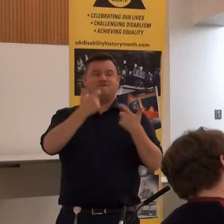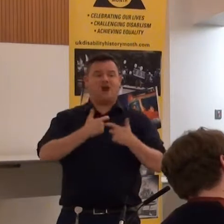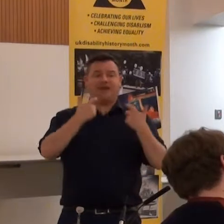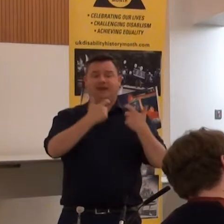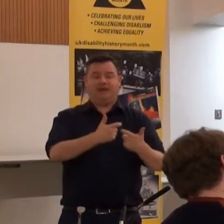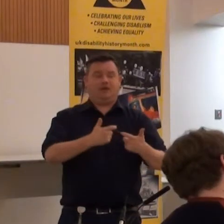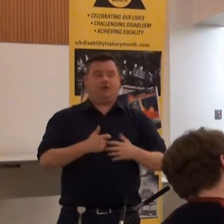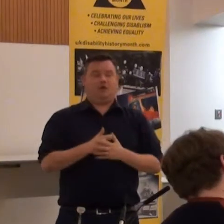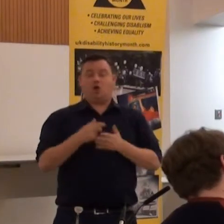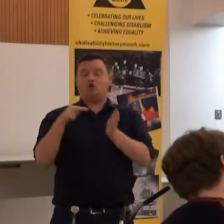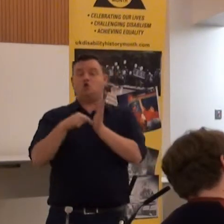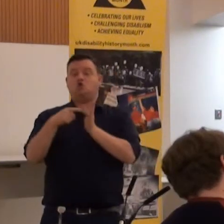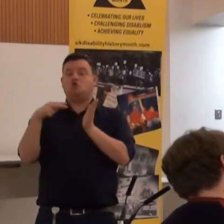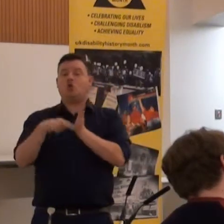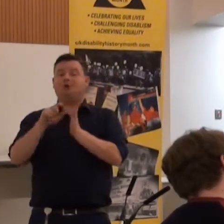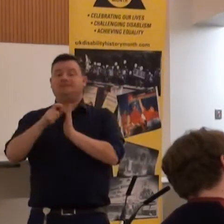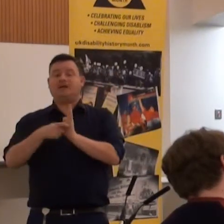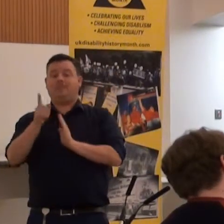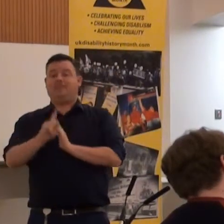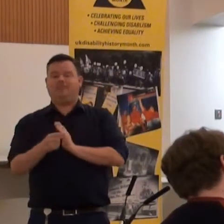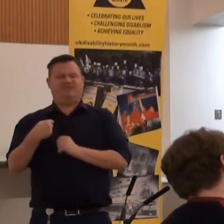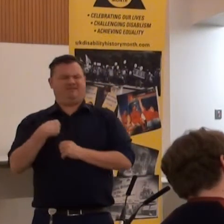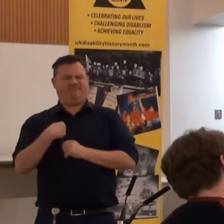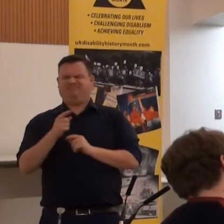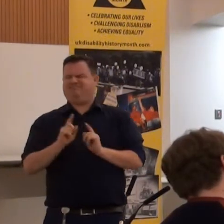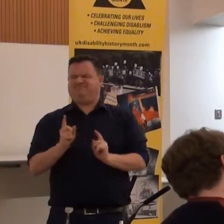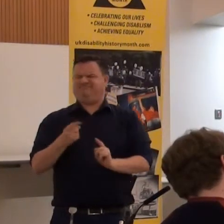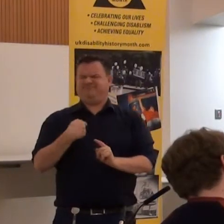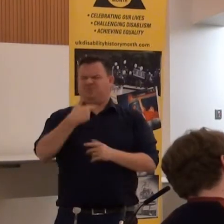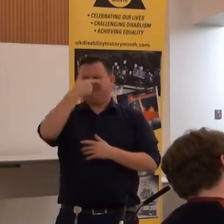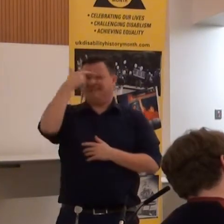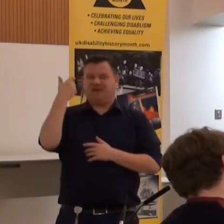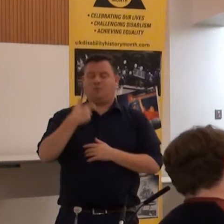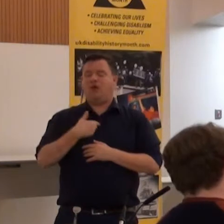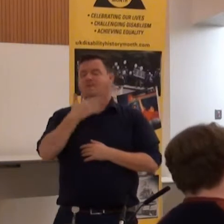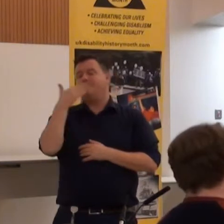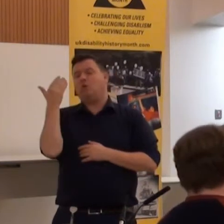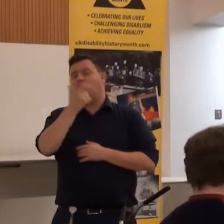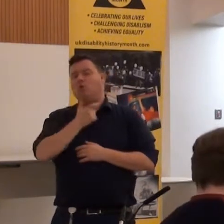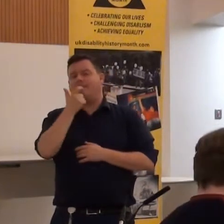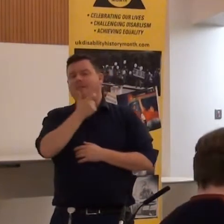I can't get it, not disabled people do, because they have no sense of humour.